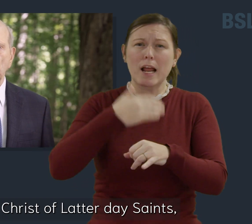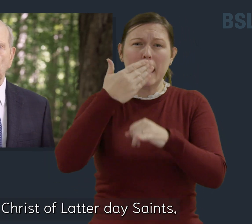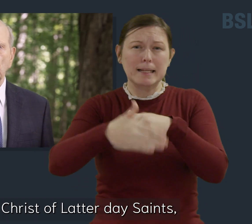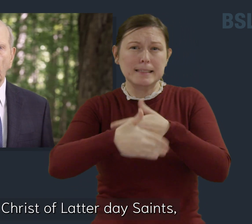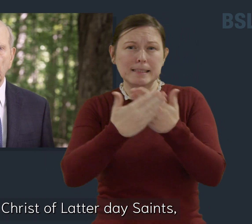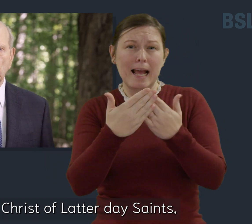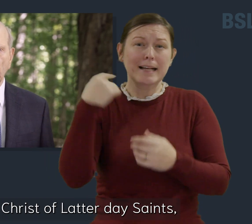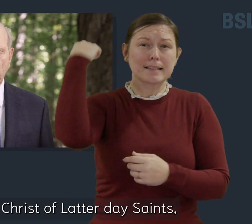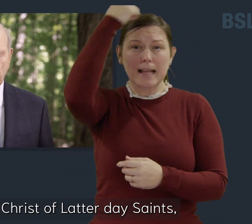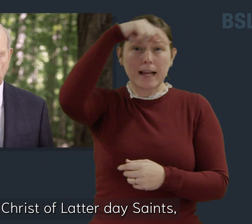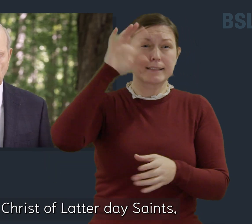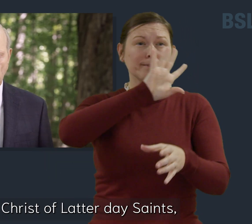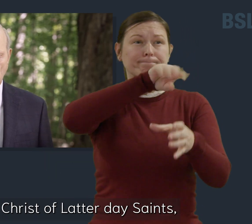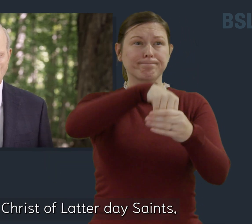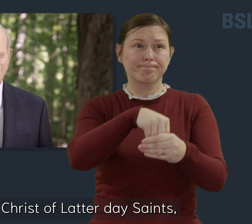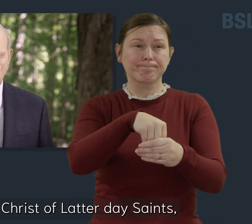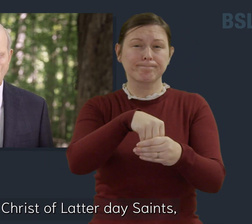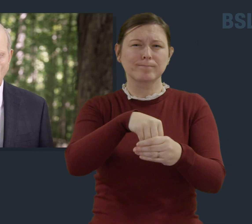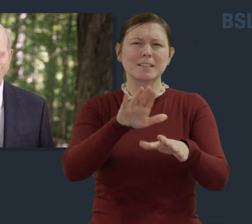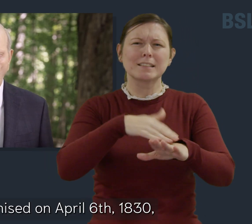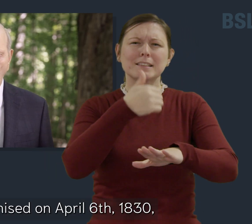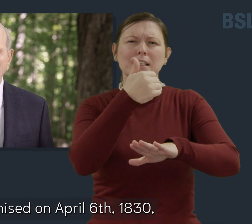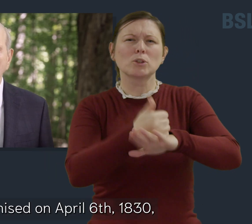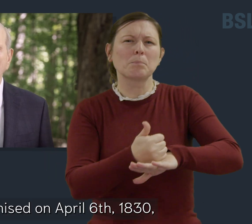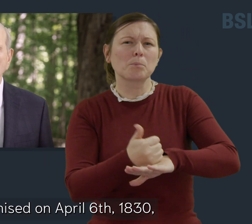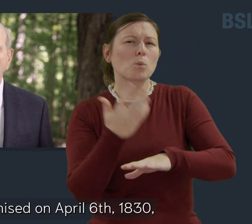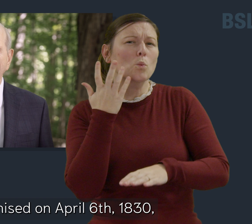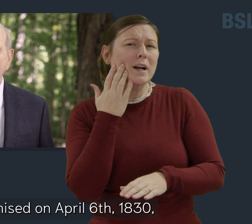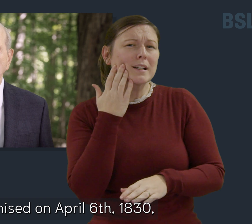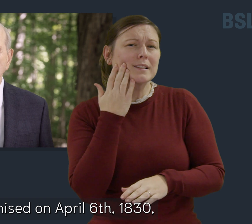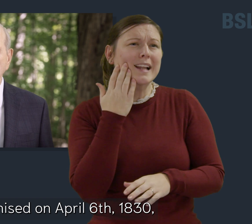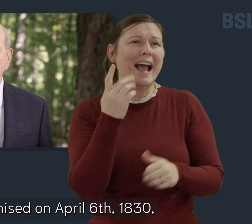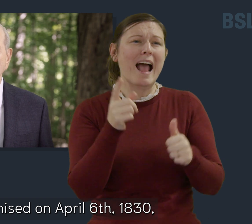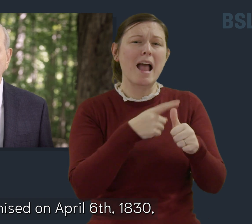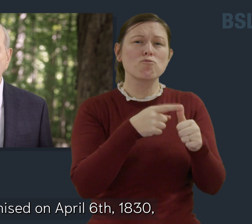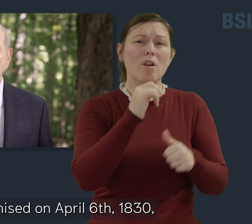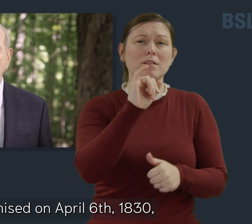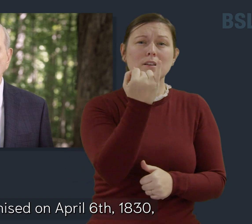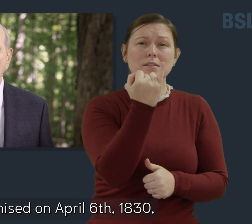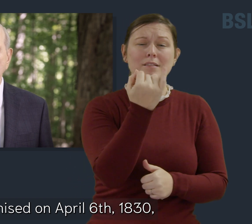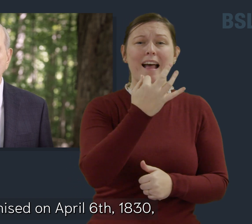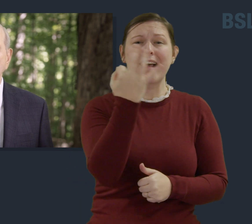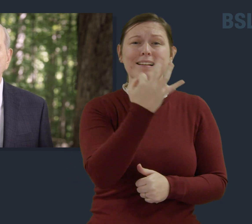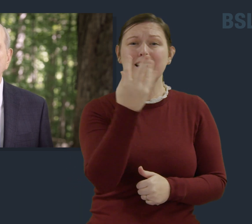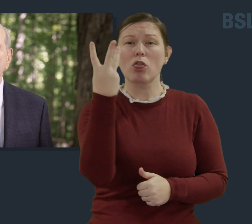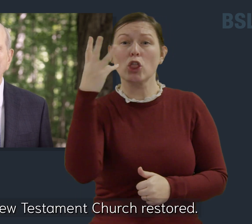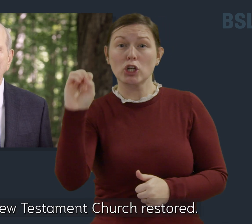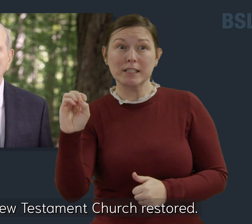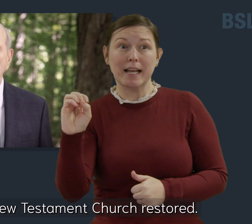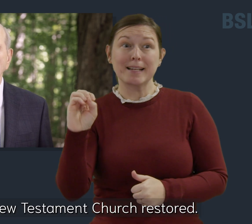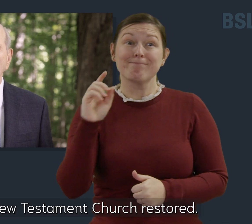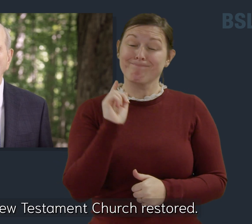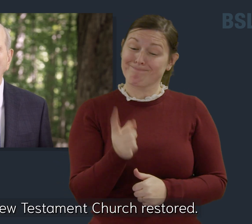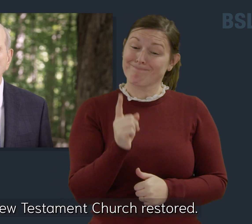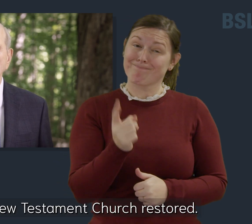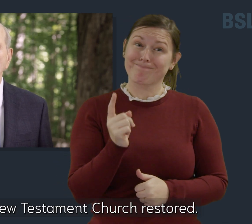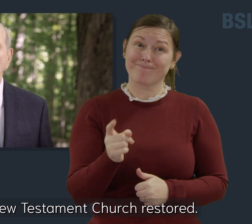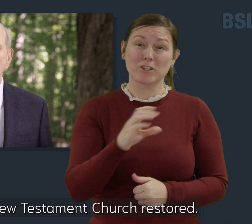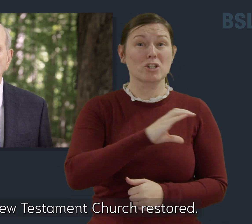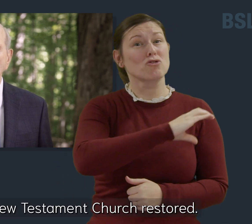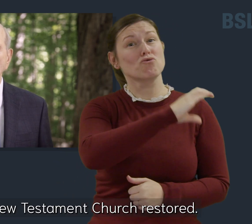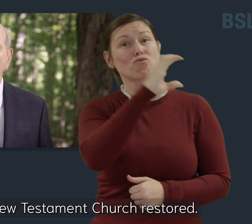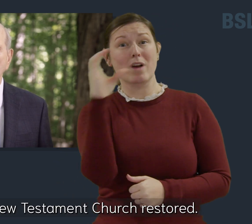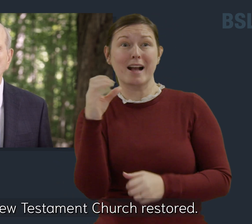of Jesus Christ of Latter-day Saints, organized on April 6, 1830, is